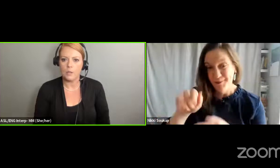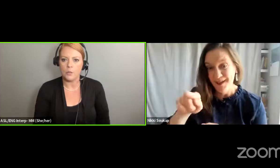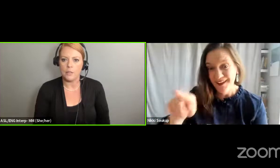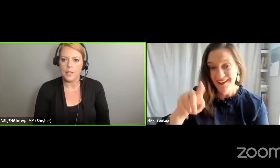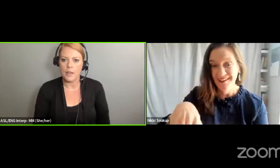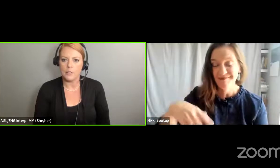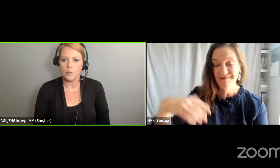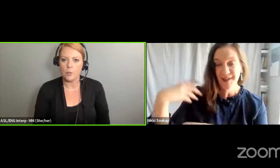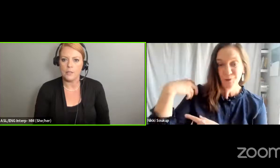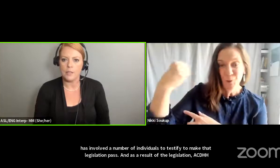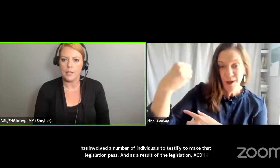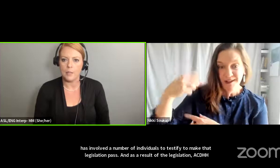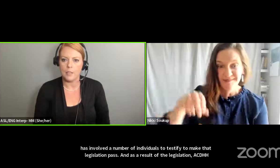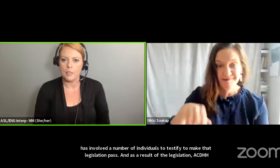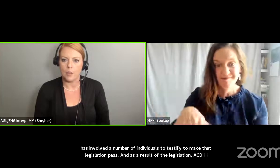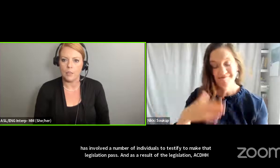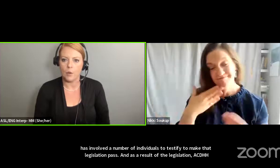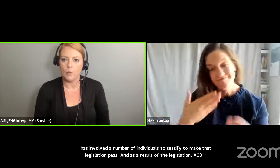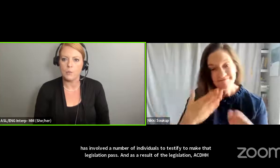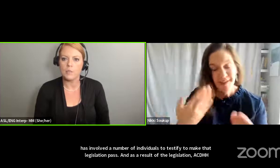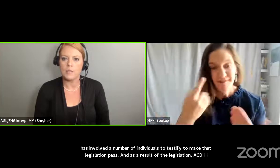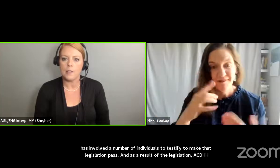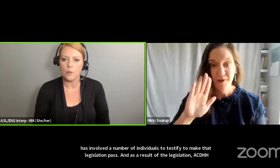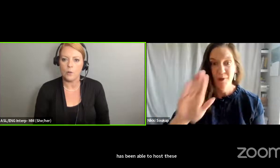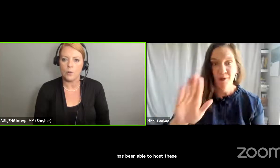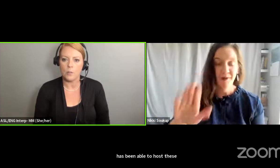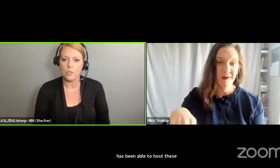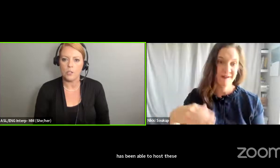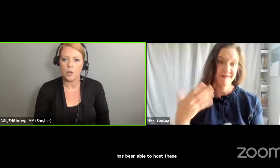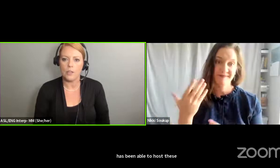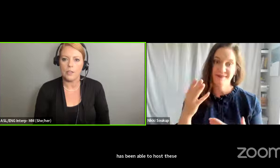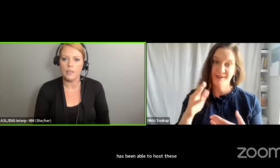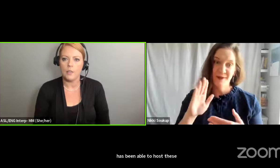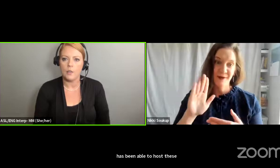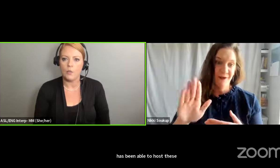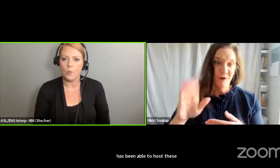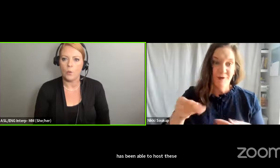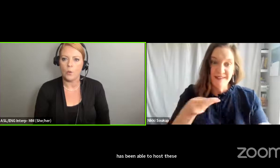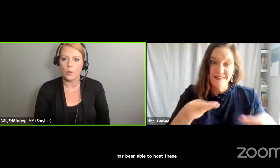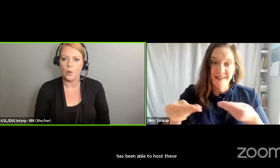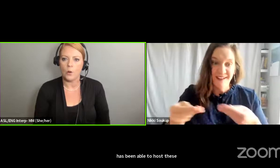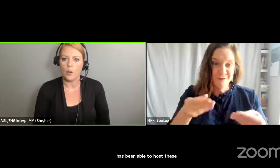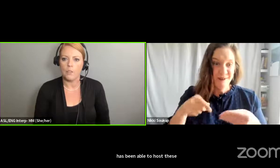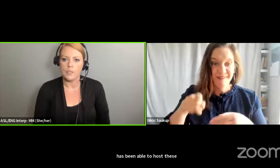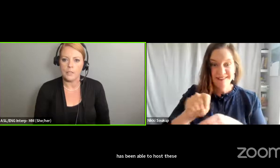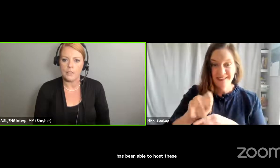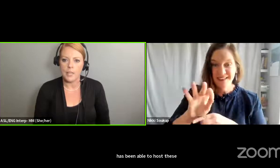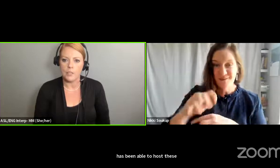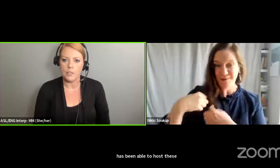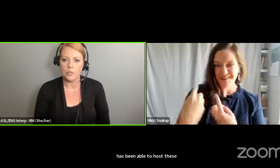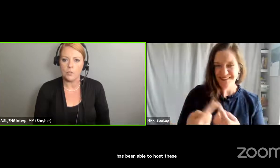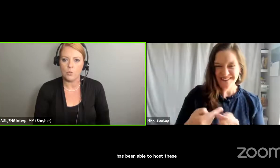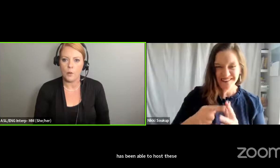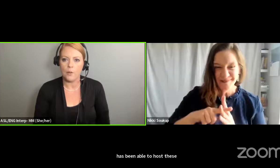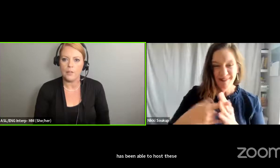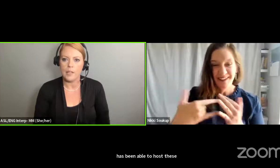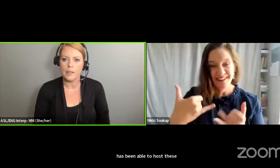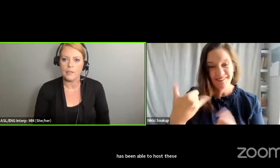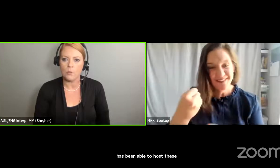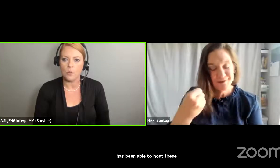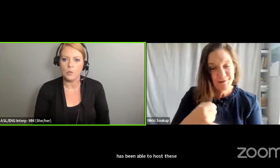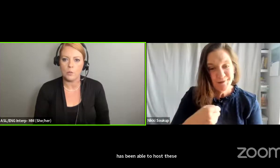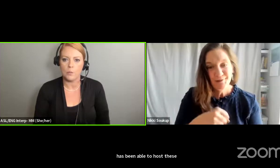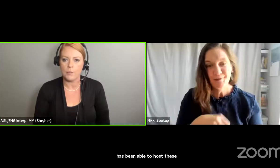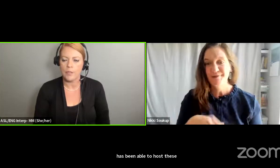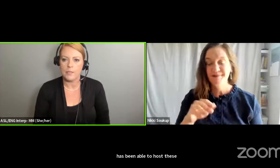forums, including the task force led by Tawny Holmes. Thank you very much, Tawny, for your facilitation throughout the